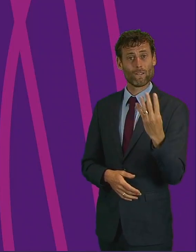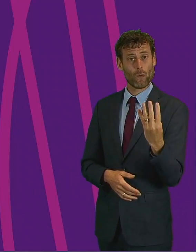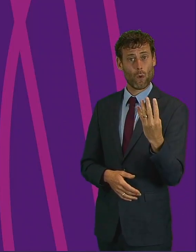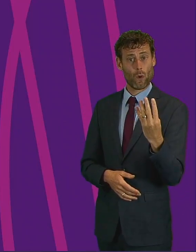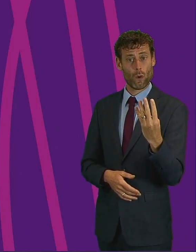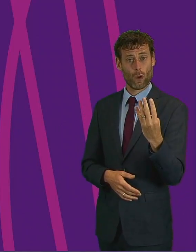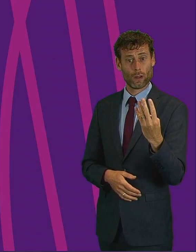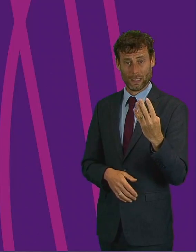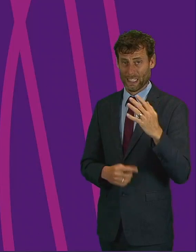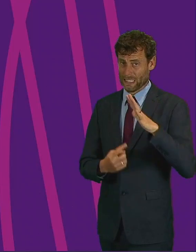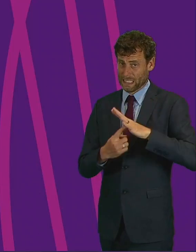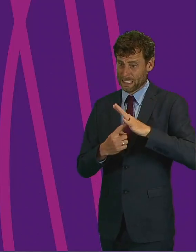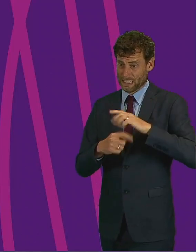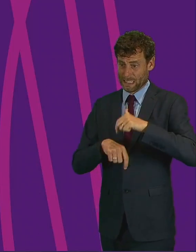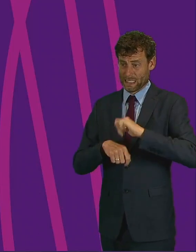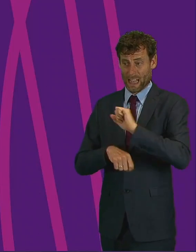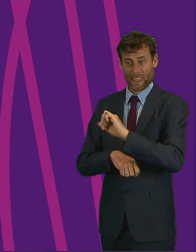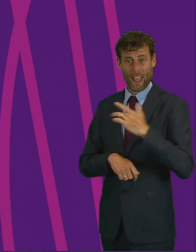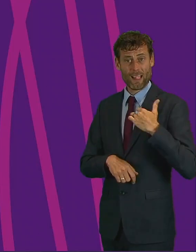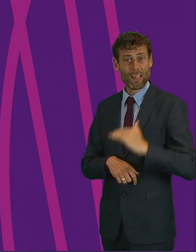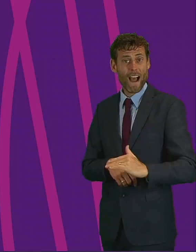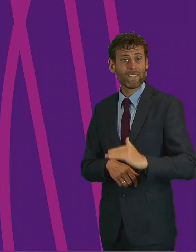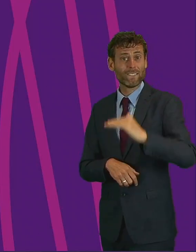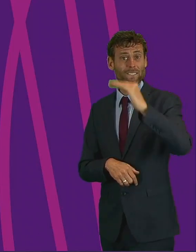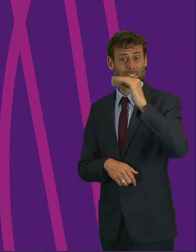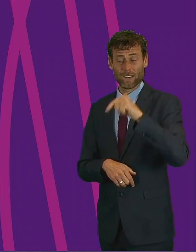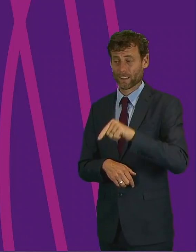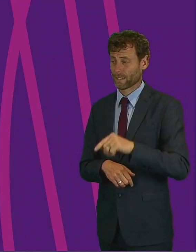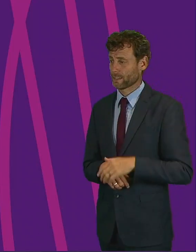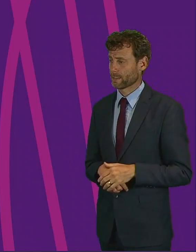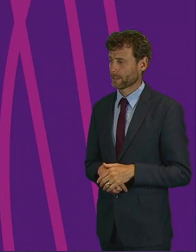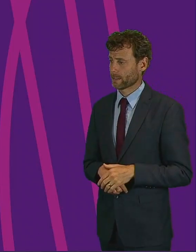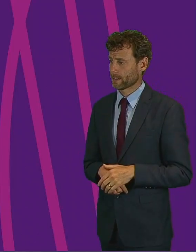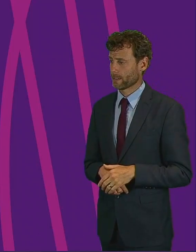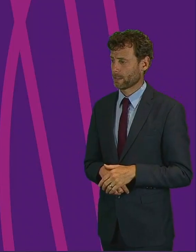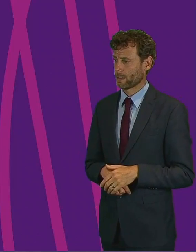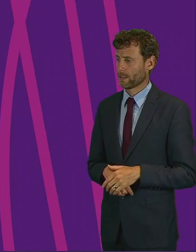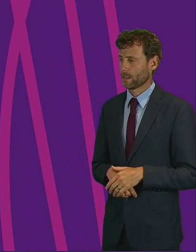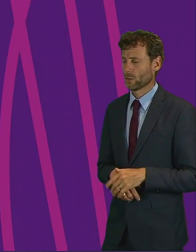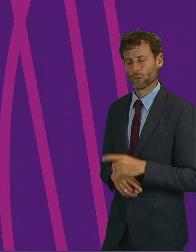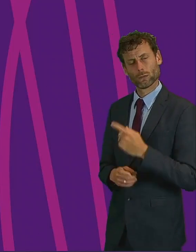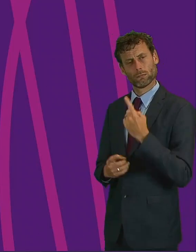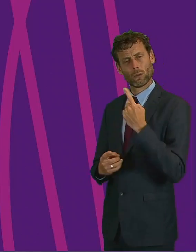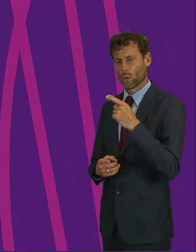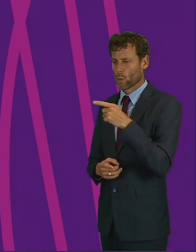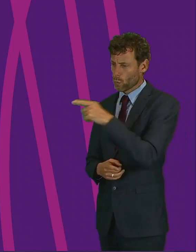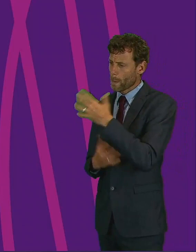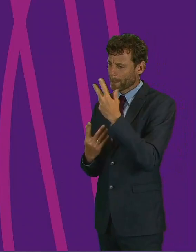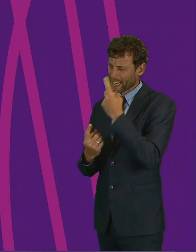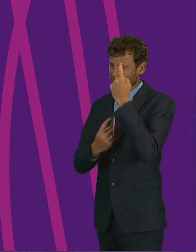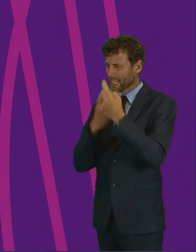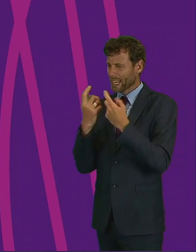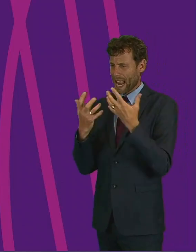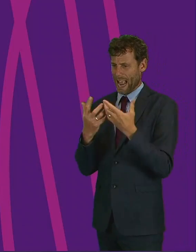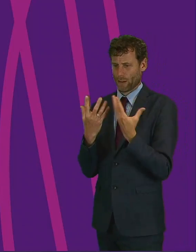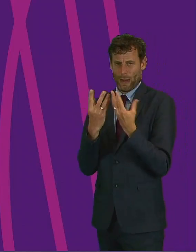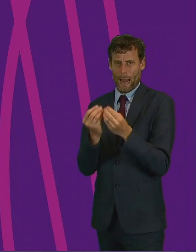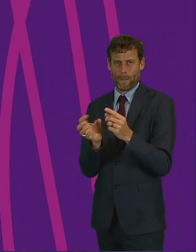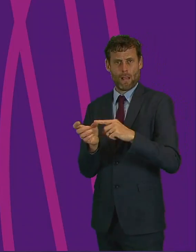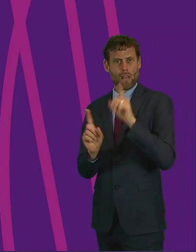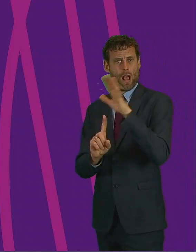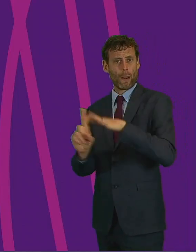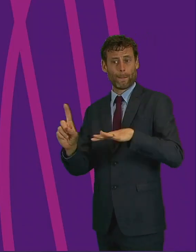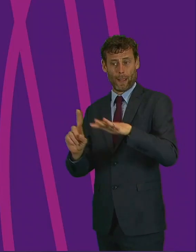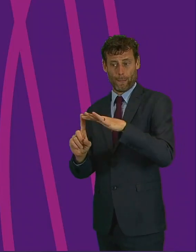a young person's life, and I believe that's true. What thinking has gone into this particular group of young people who have